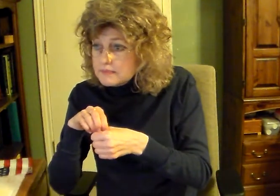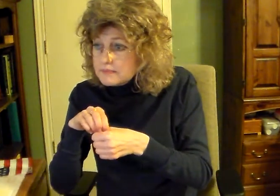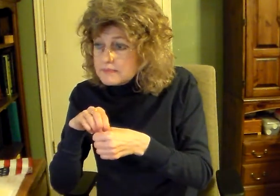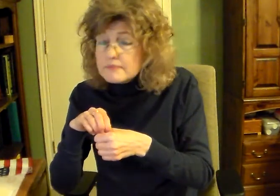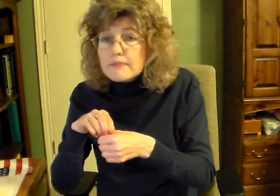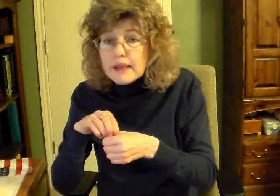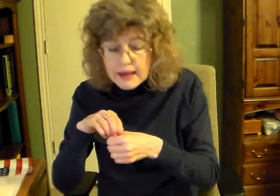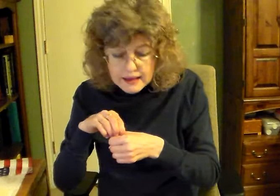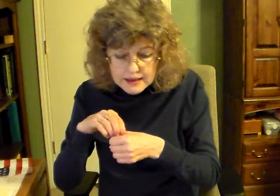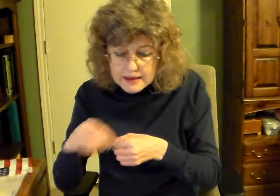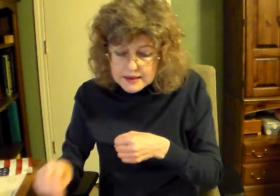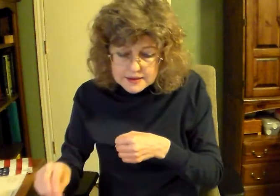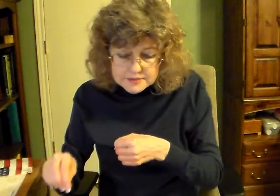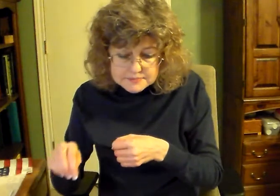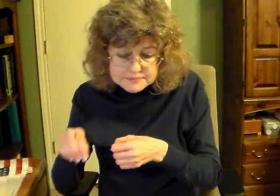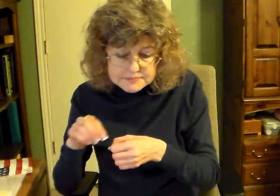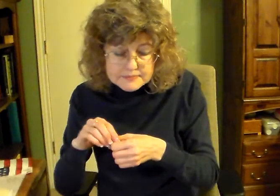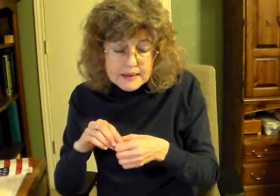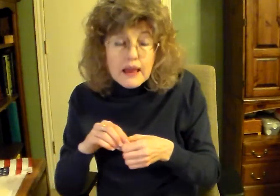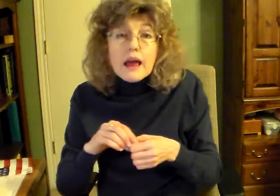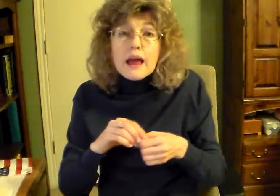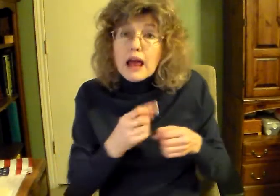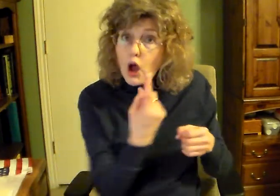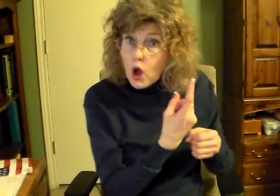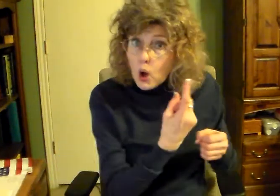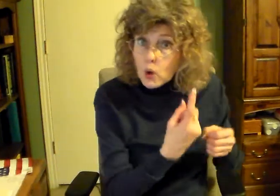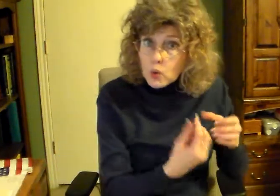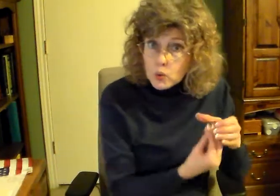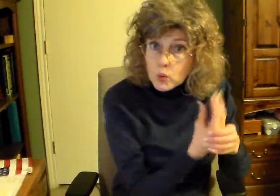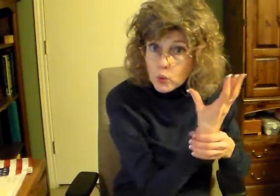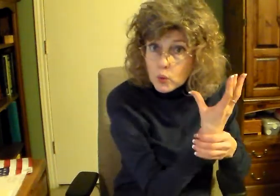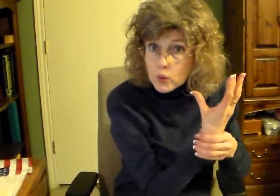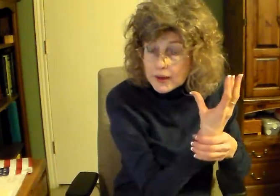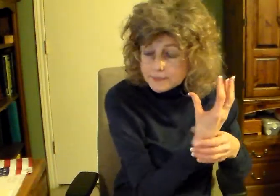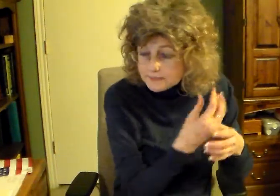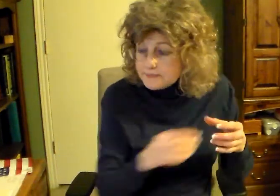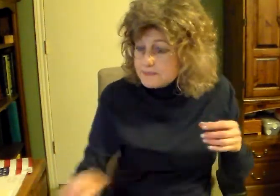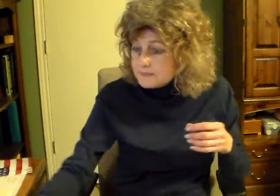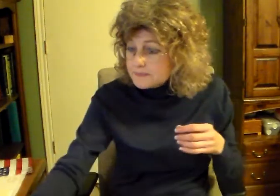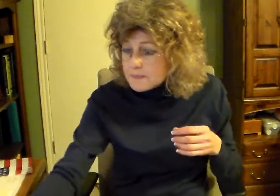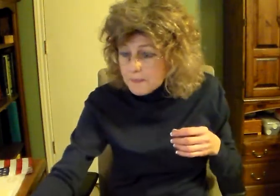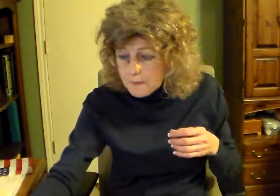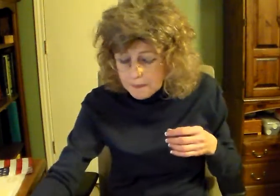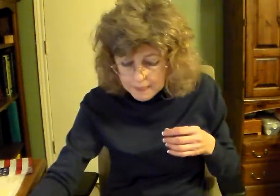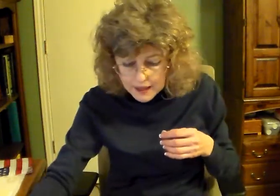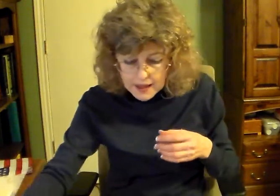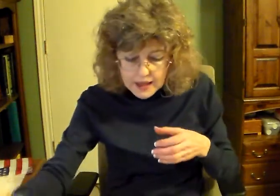Feature that plant cells have and animal cells do not have are cell walls. Cell walls surround the cell